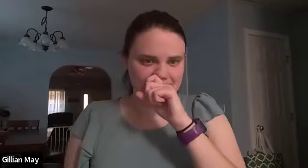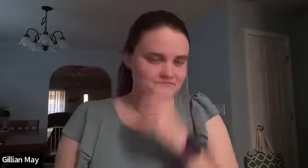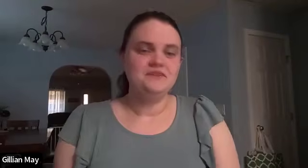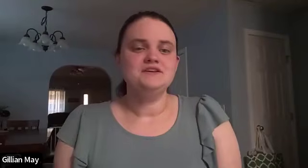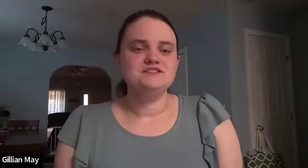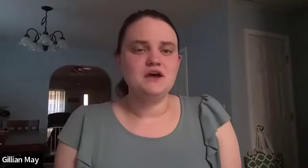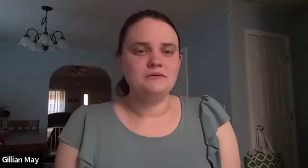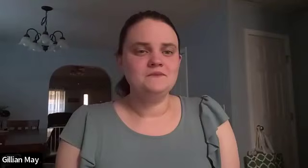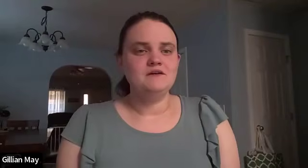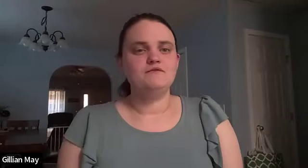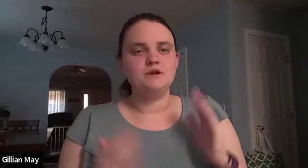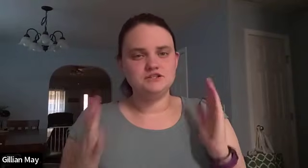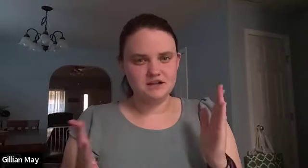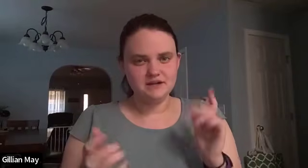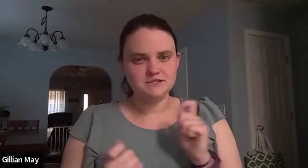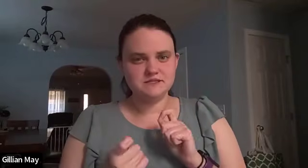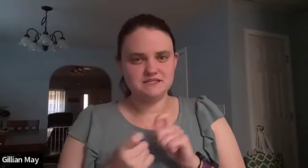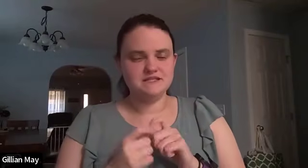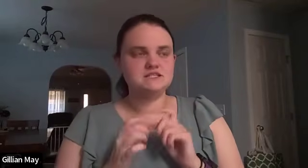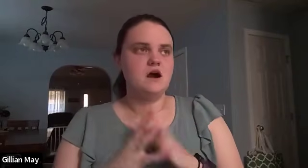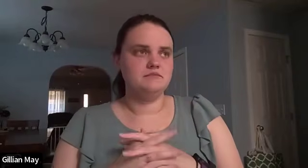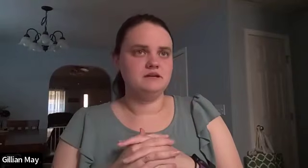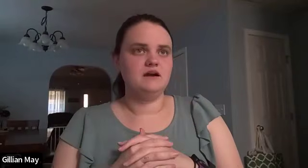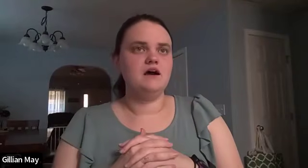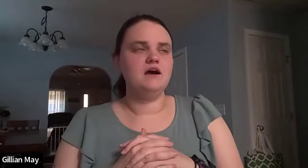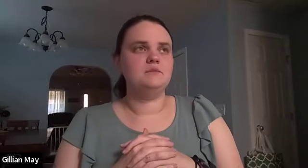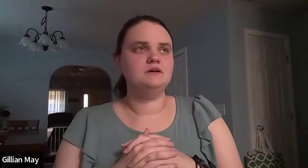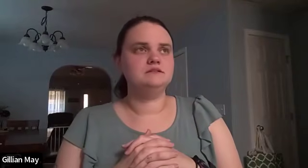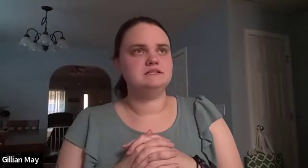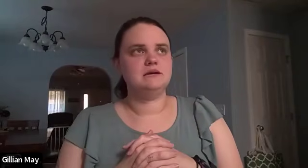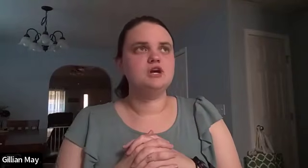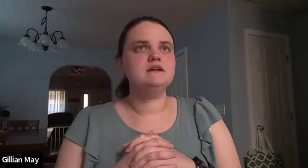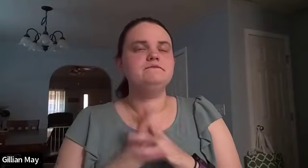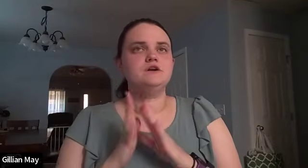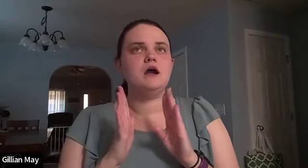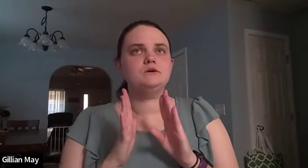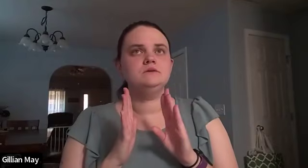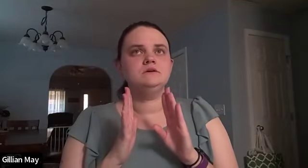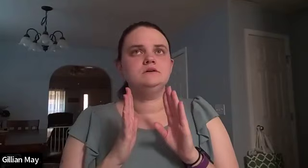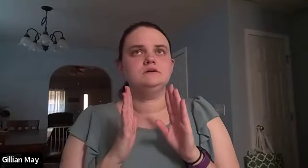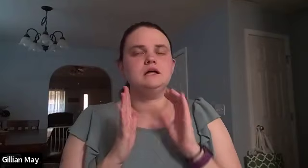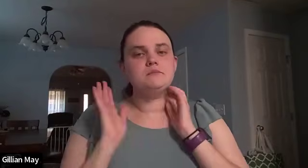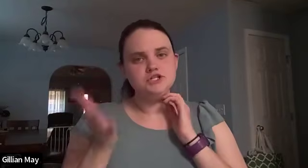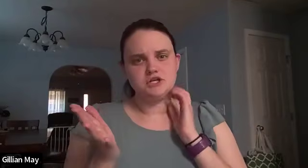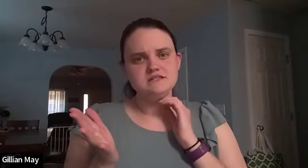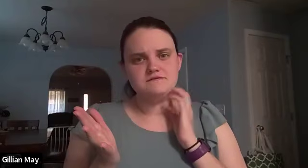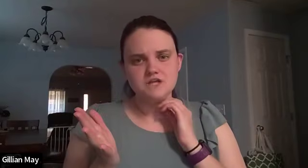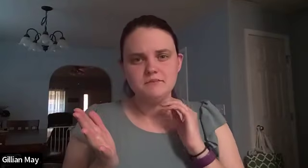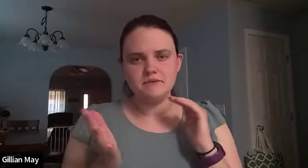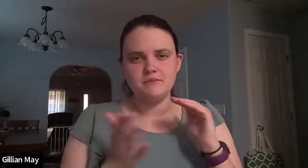again. So for when you're talking about a specific topic, let's see, I'm trying to figure out how, like, I'm going to show you the sign for topic, but